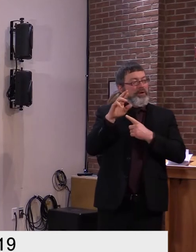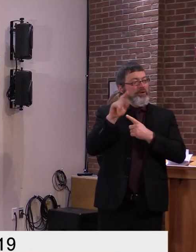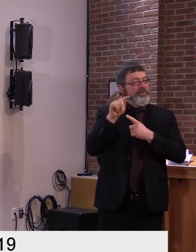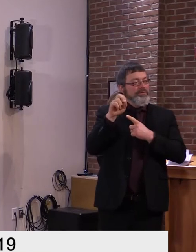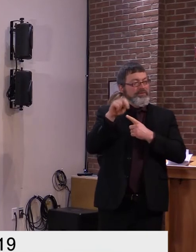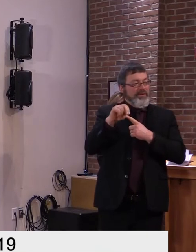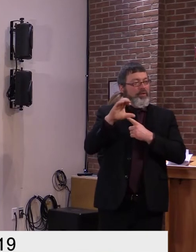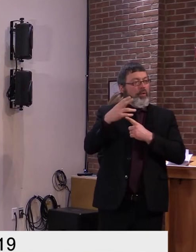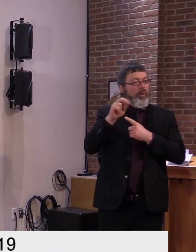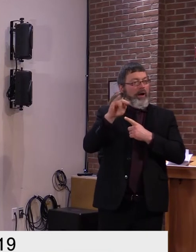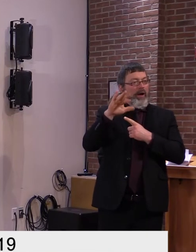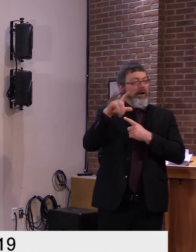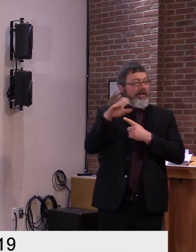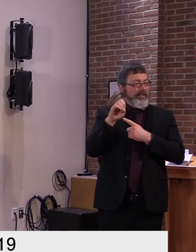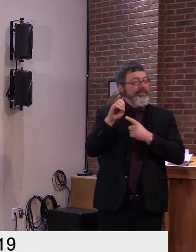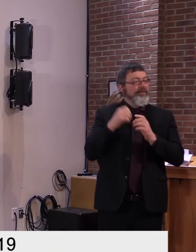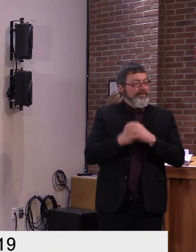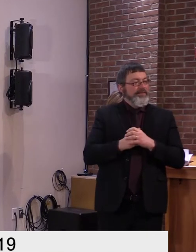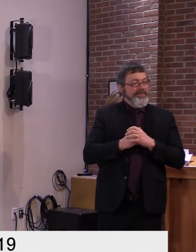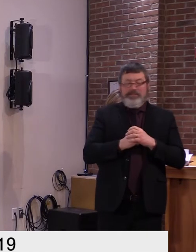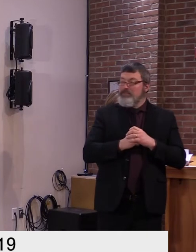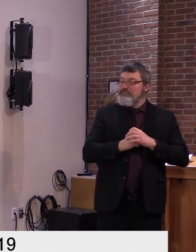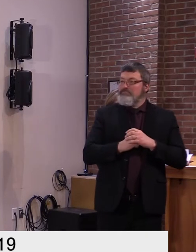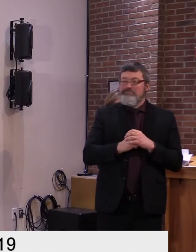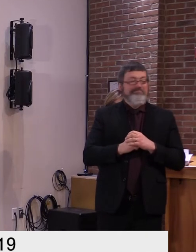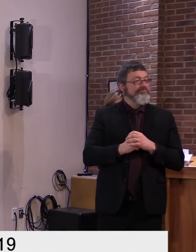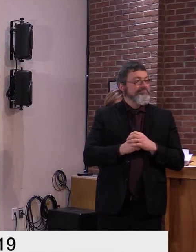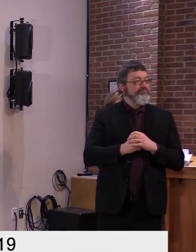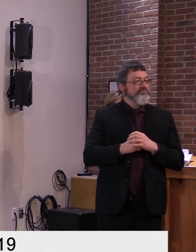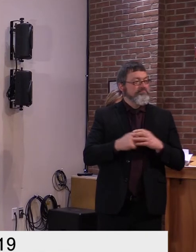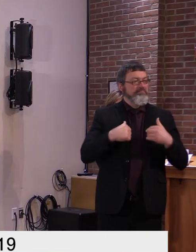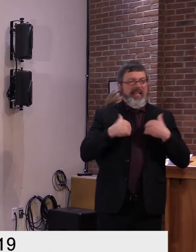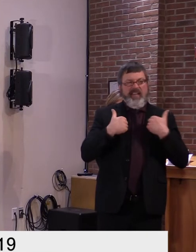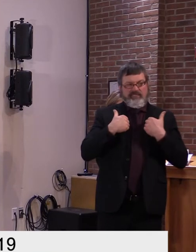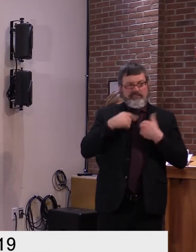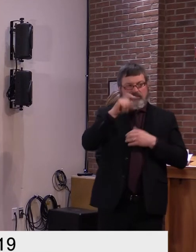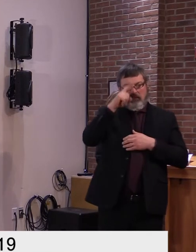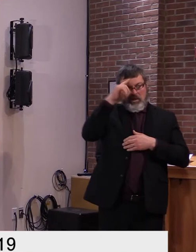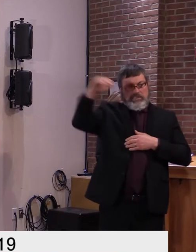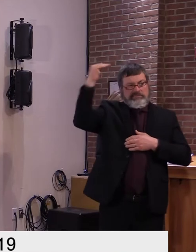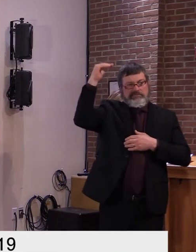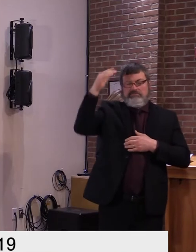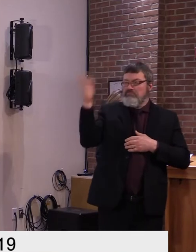assuming, a perfect world where all the vaccine that